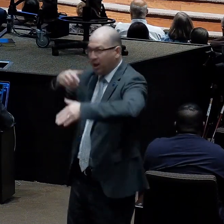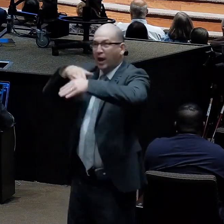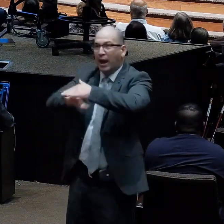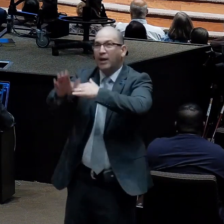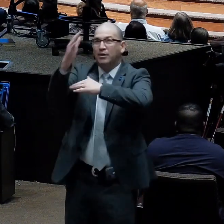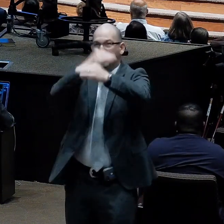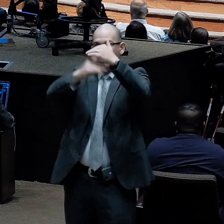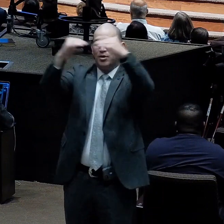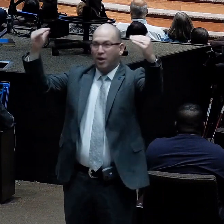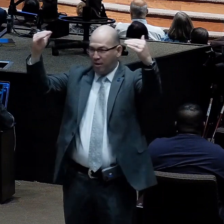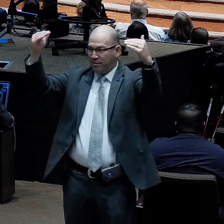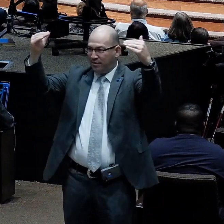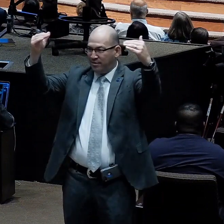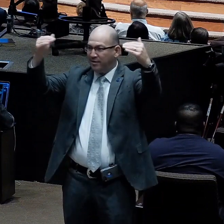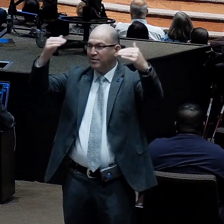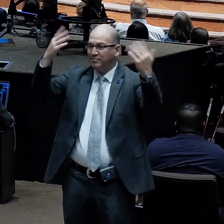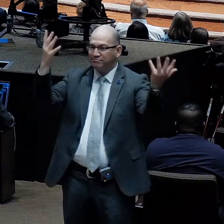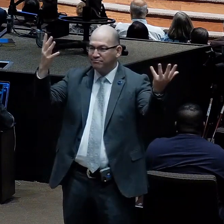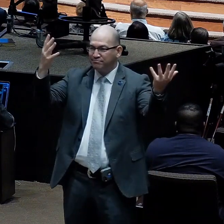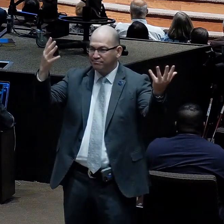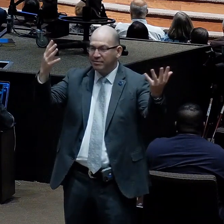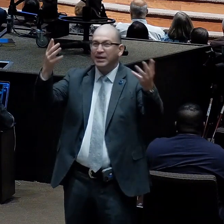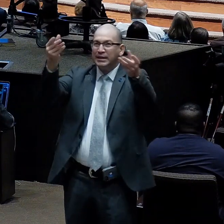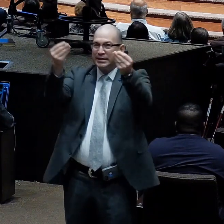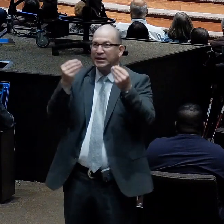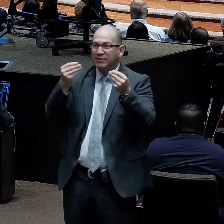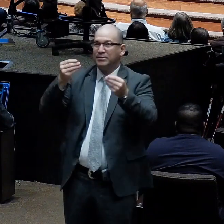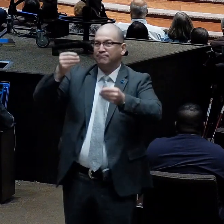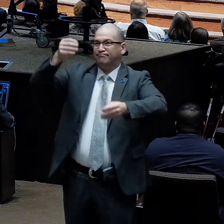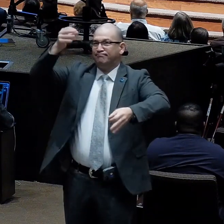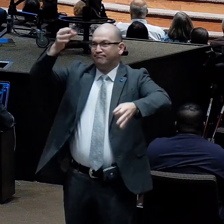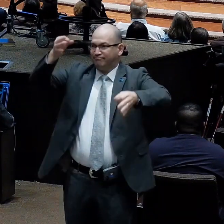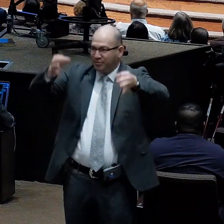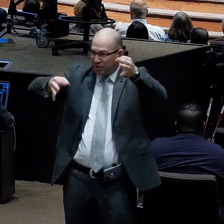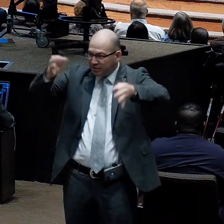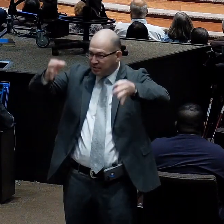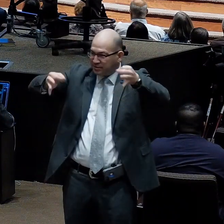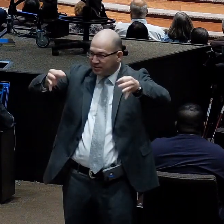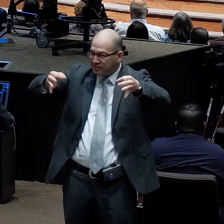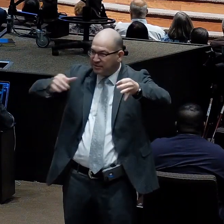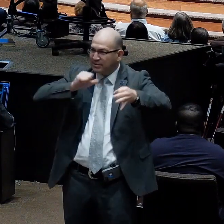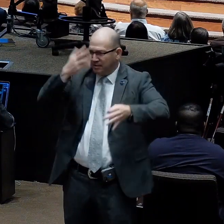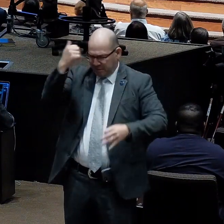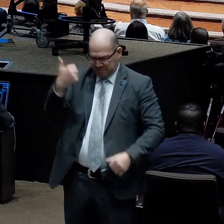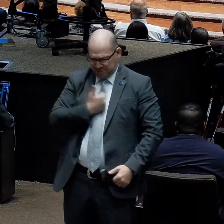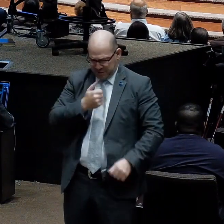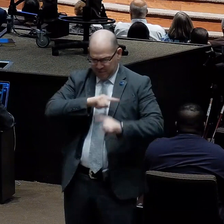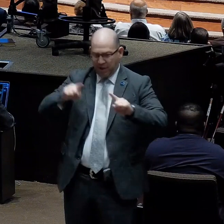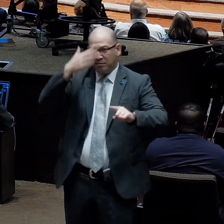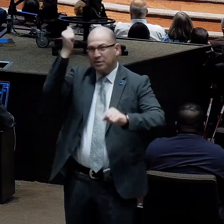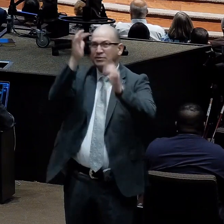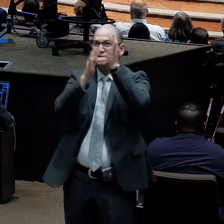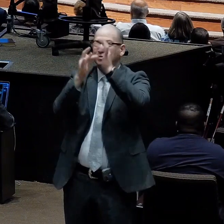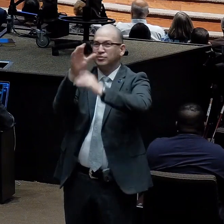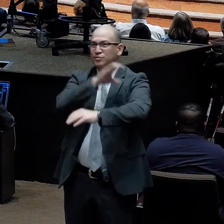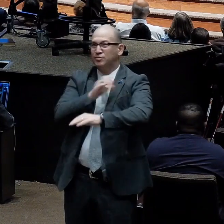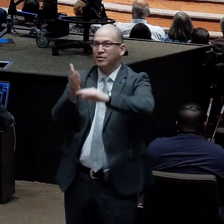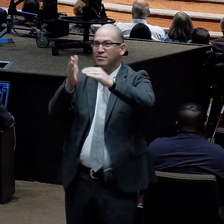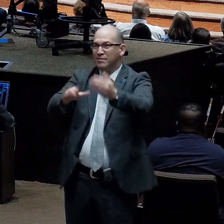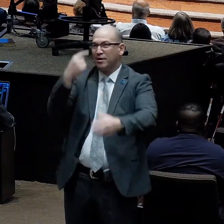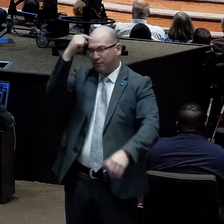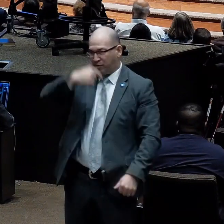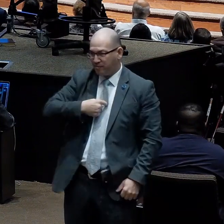standing of justification and sanctification, not on my merit, but because of what Jesus did. God is